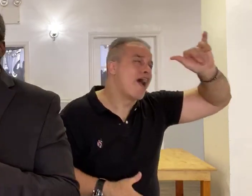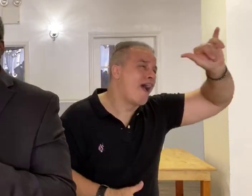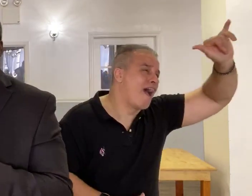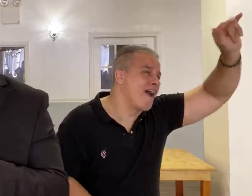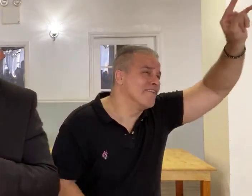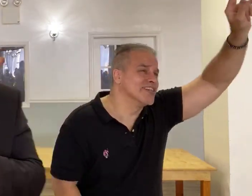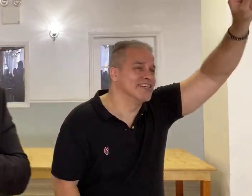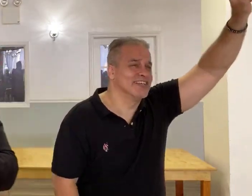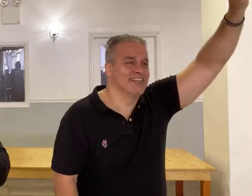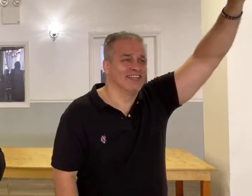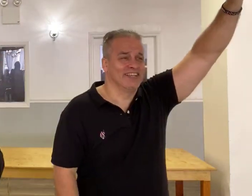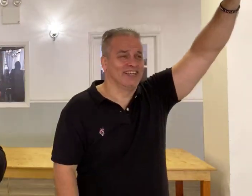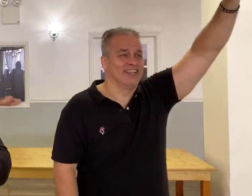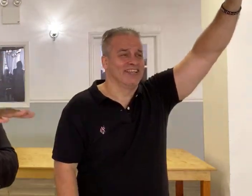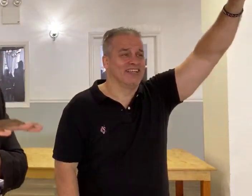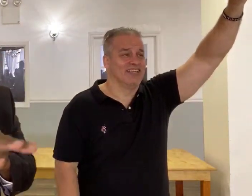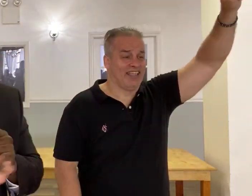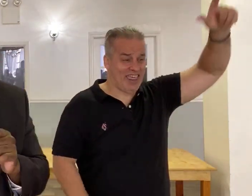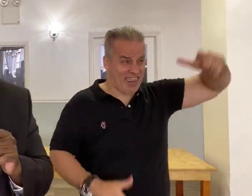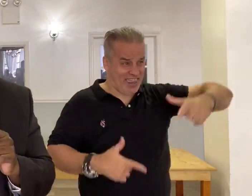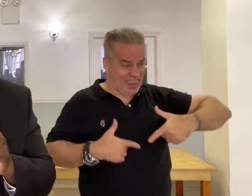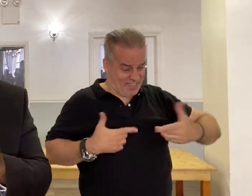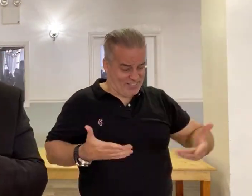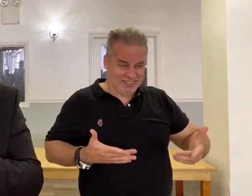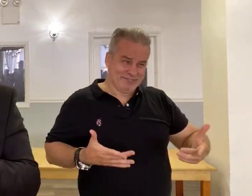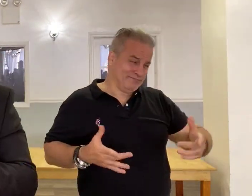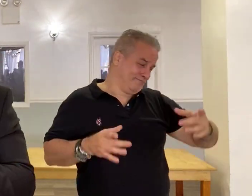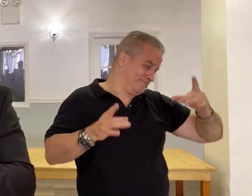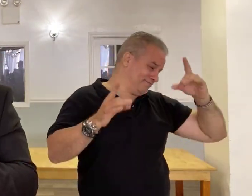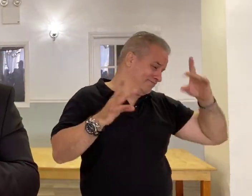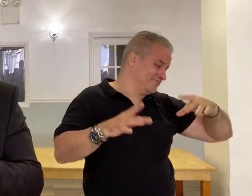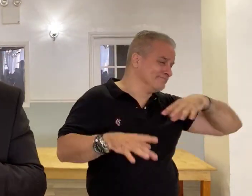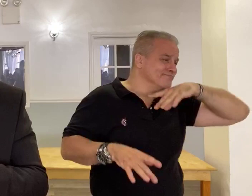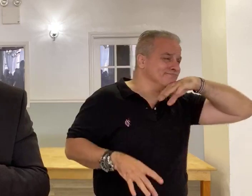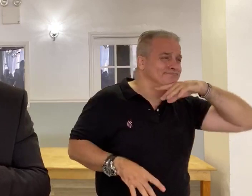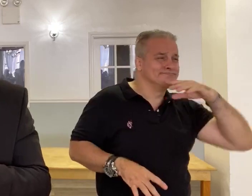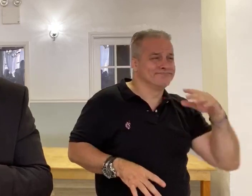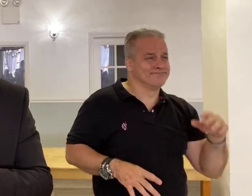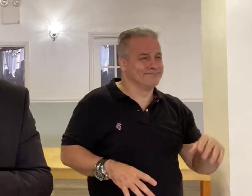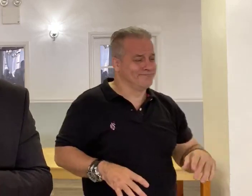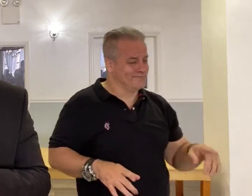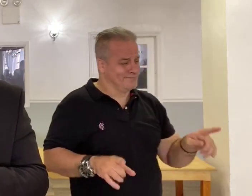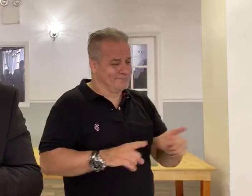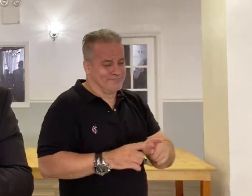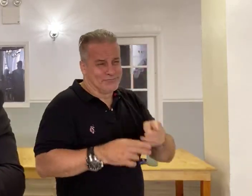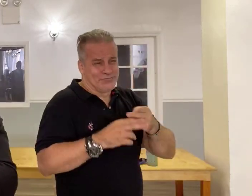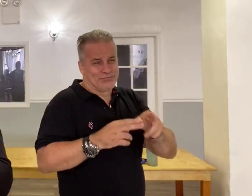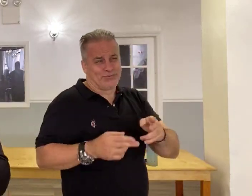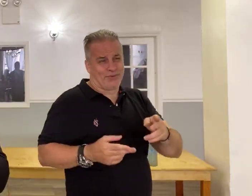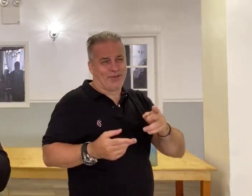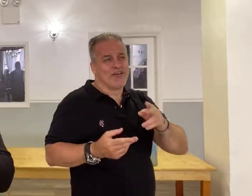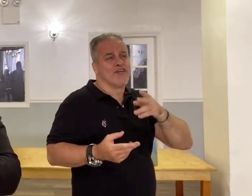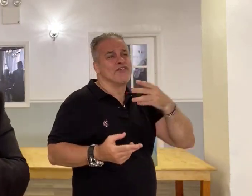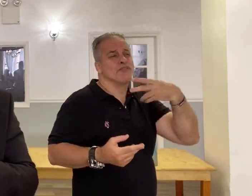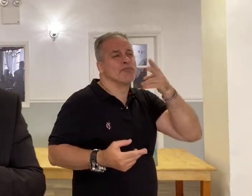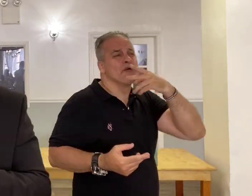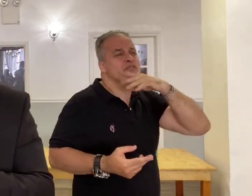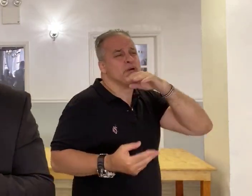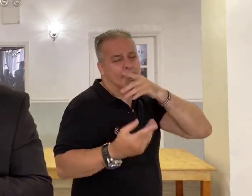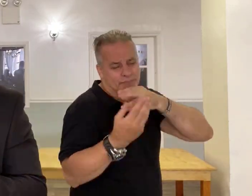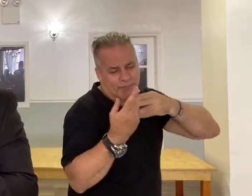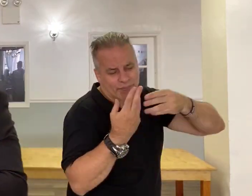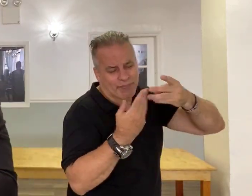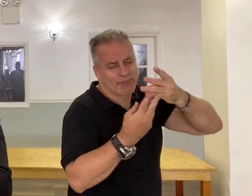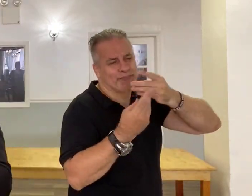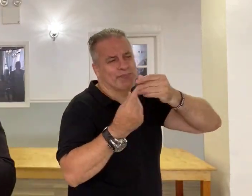forever. The life on this earth is comparable to a vapor. It's comparable to a season.